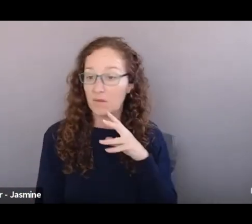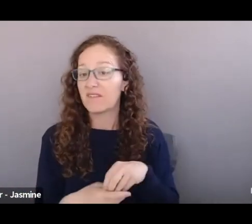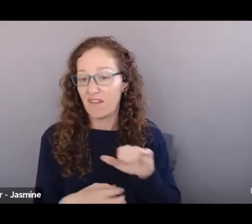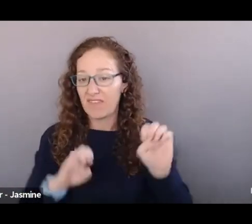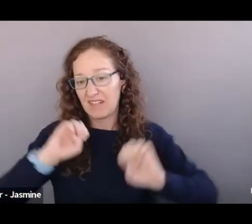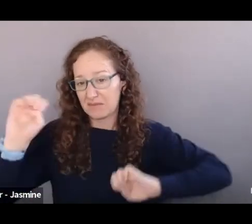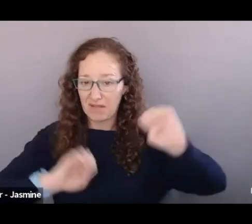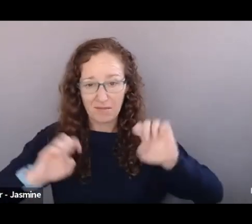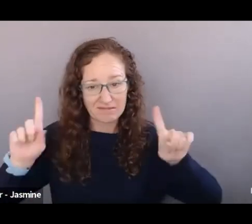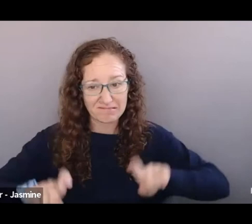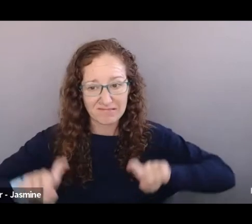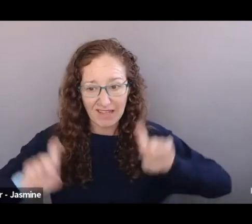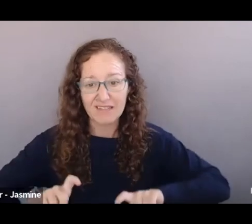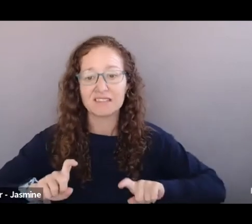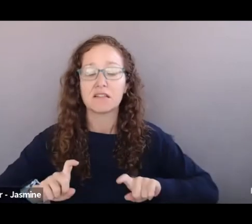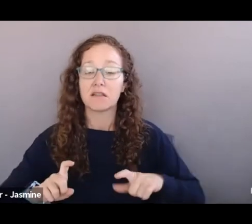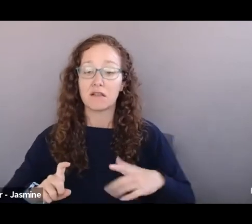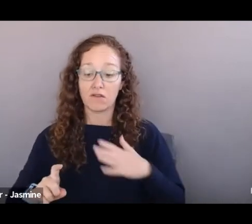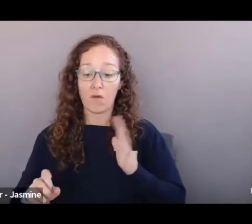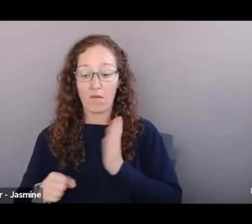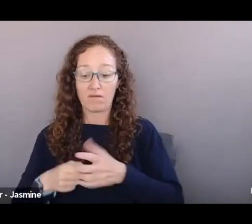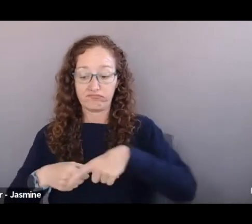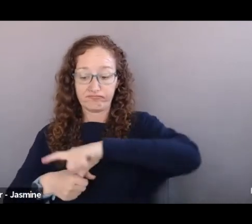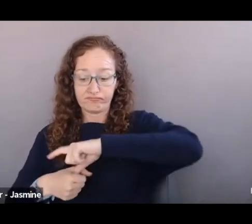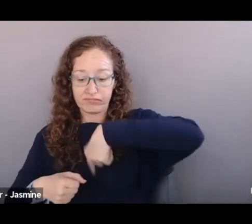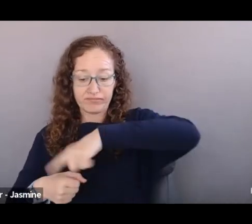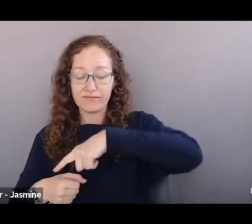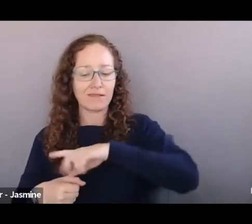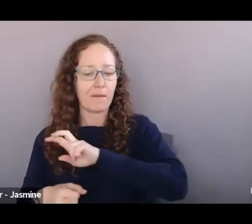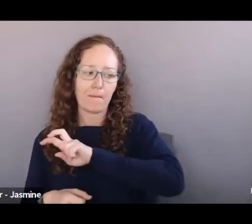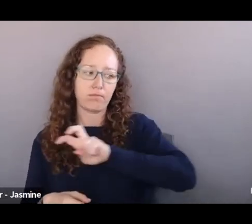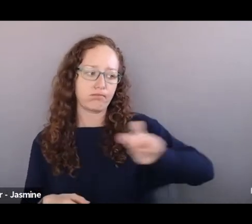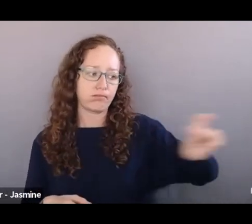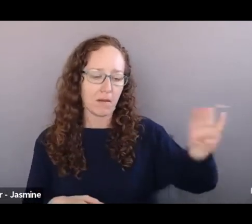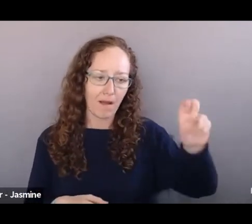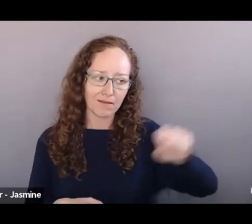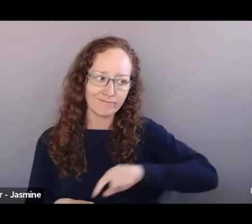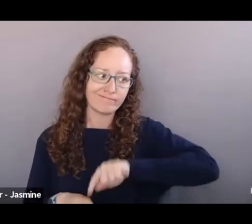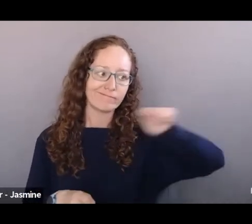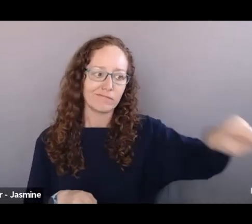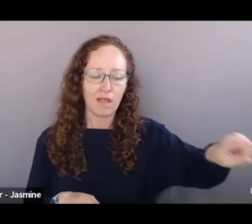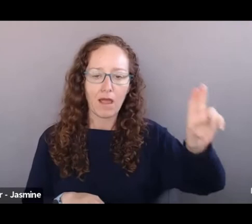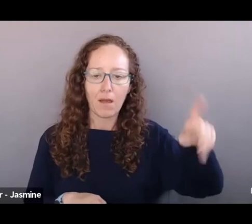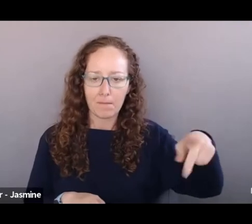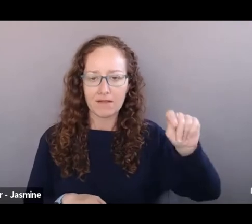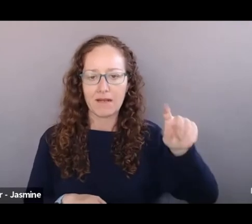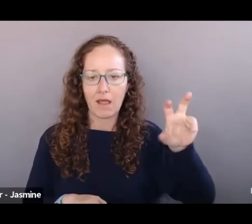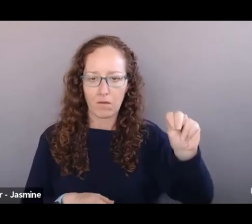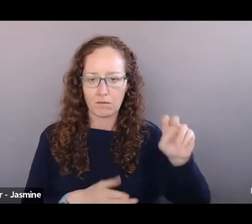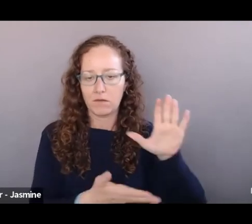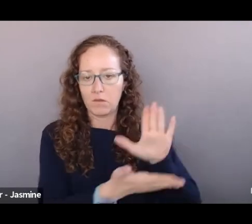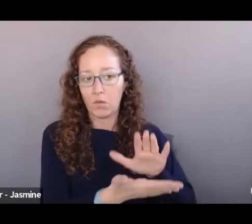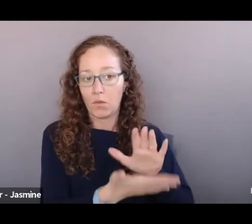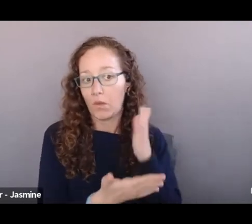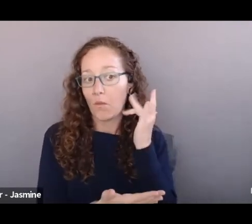and sisters outside of our neighborhoods and to uptown schools as a means of ending racial